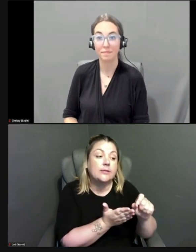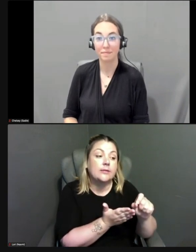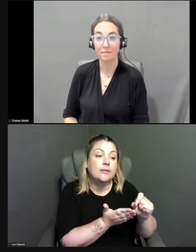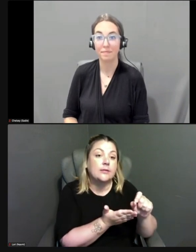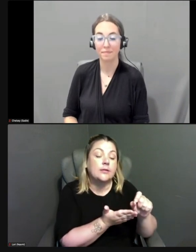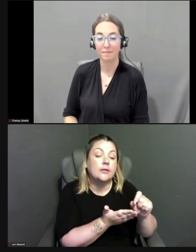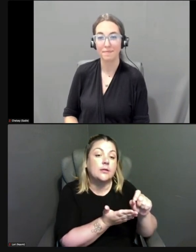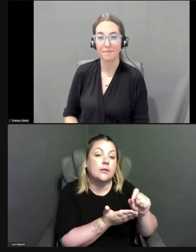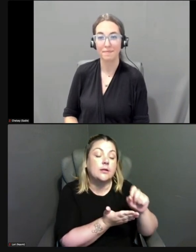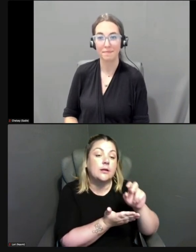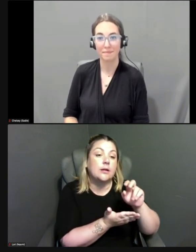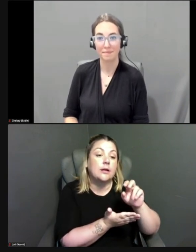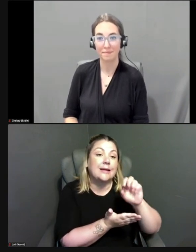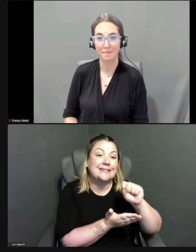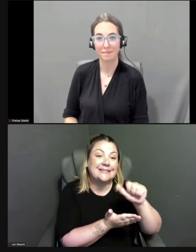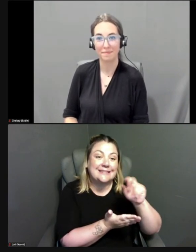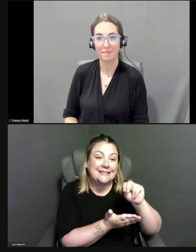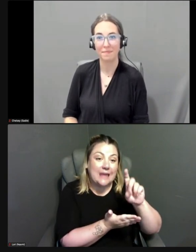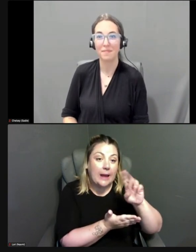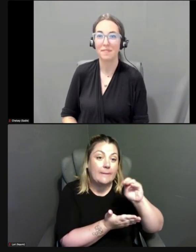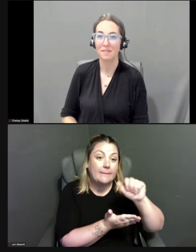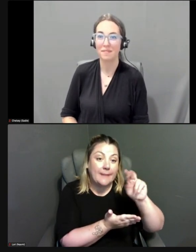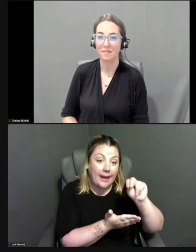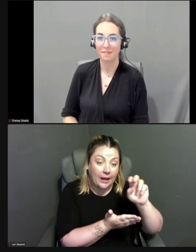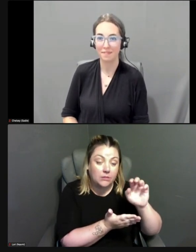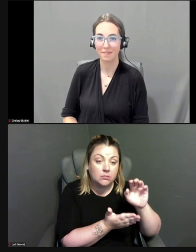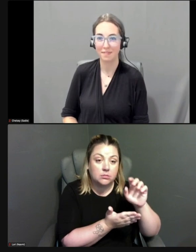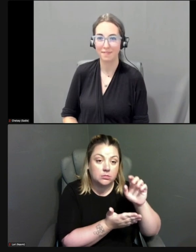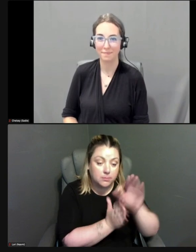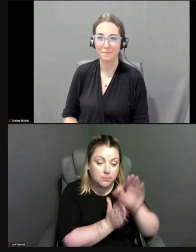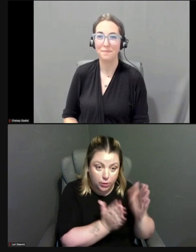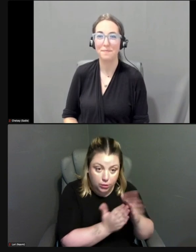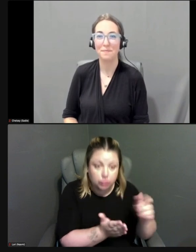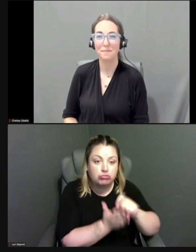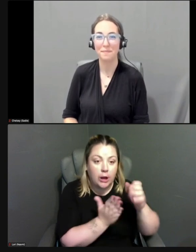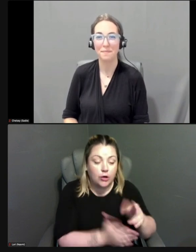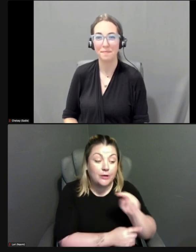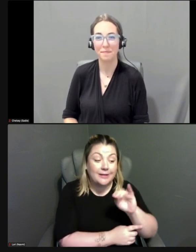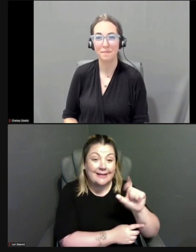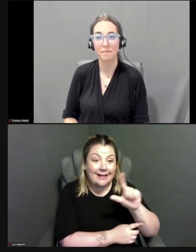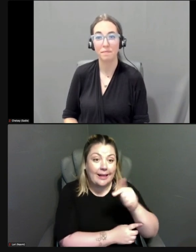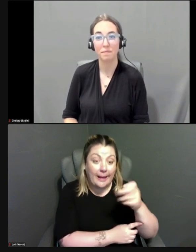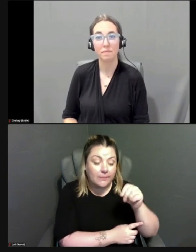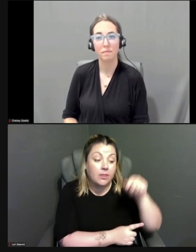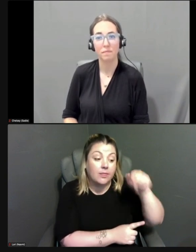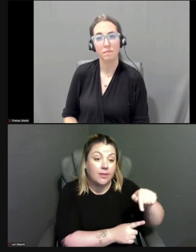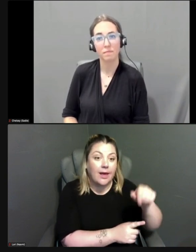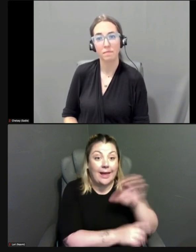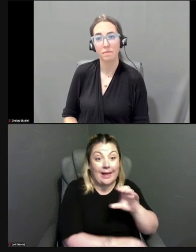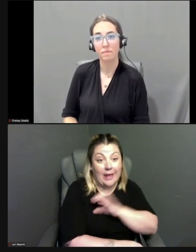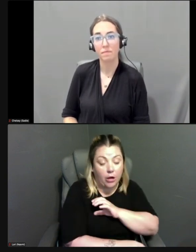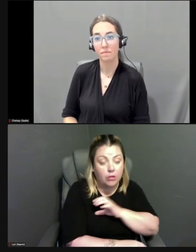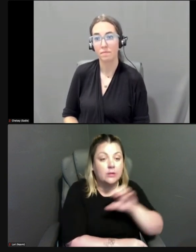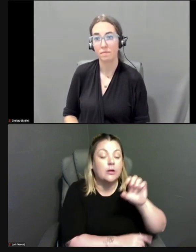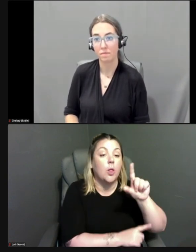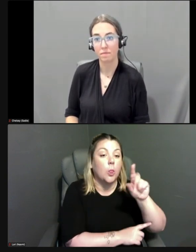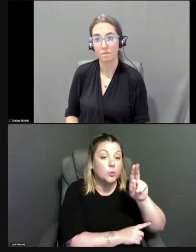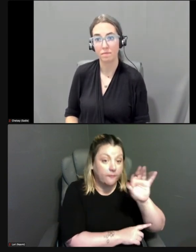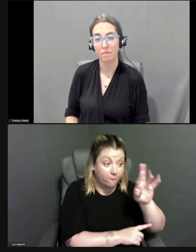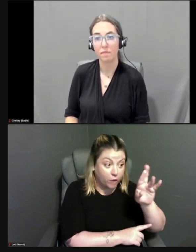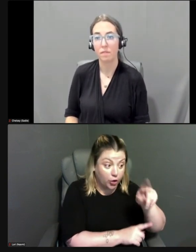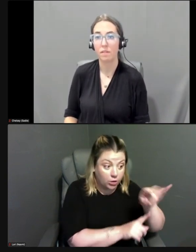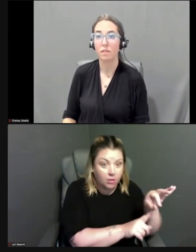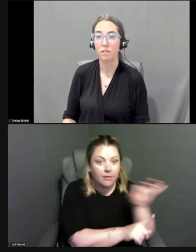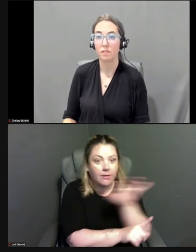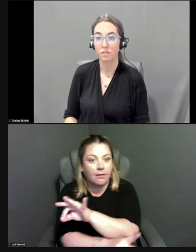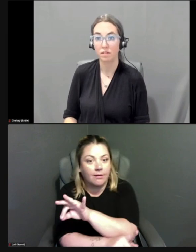of Lucifer in the Sandman series. And so he didn't write it. Like, it's not a Neil Gaiman show, but